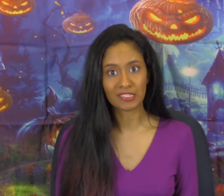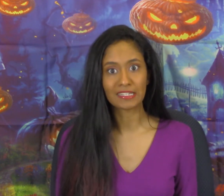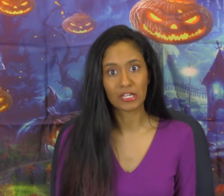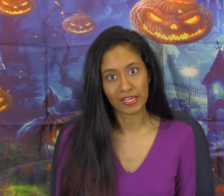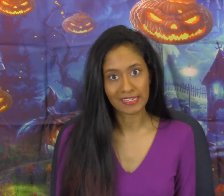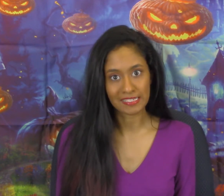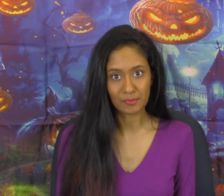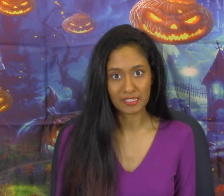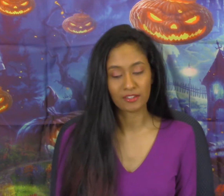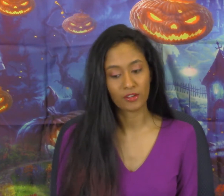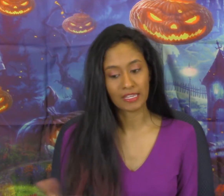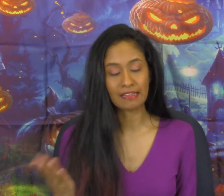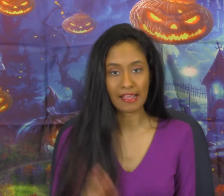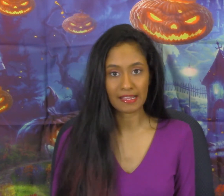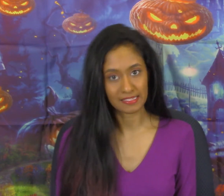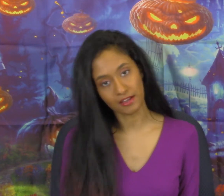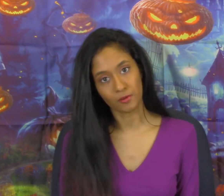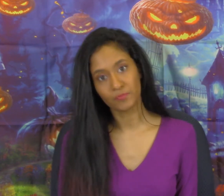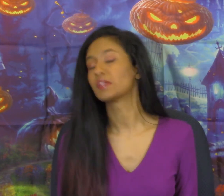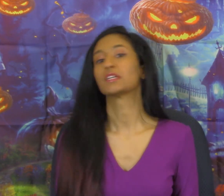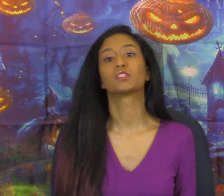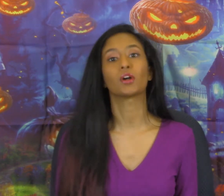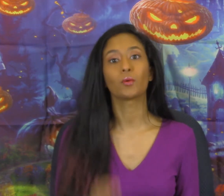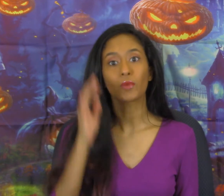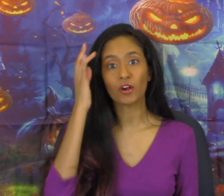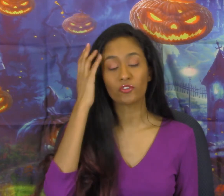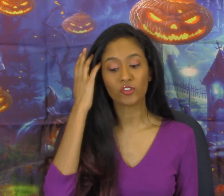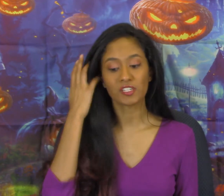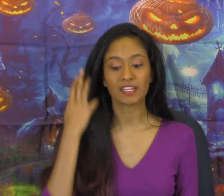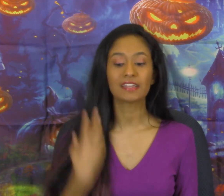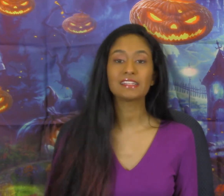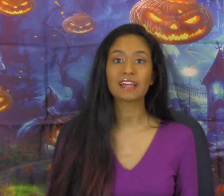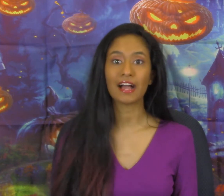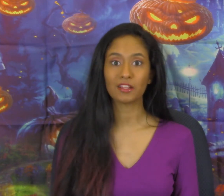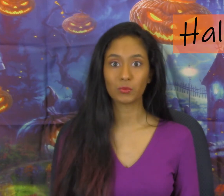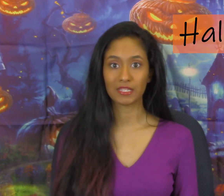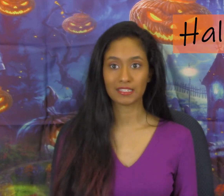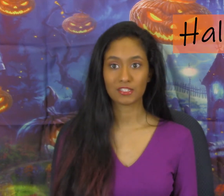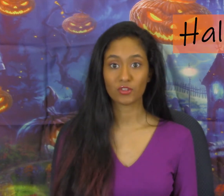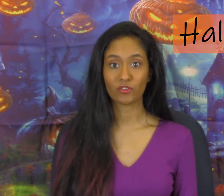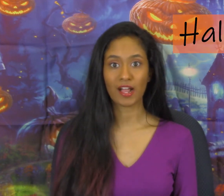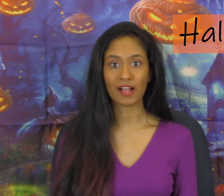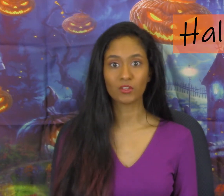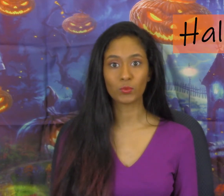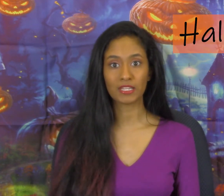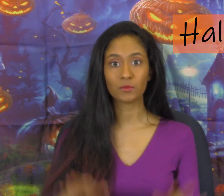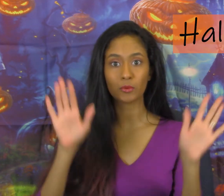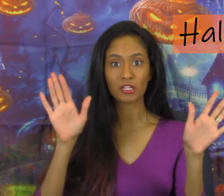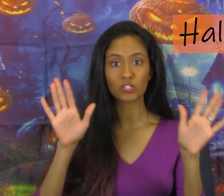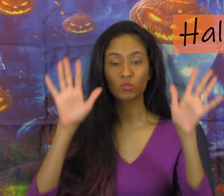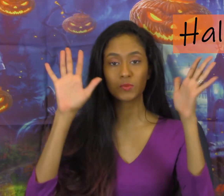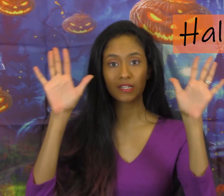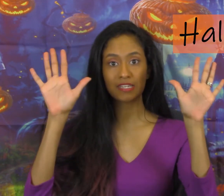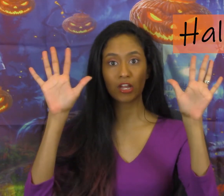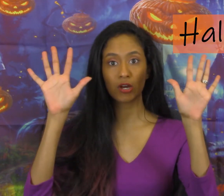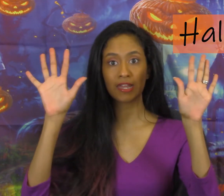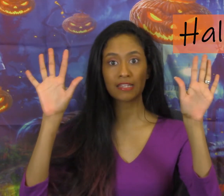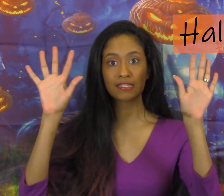accepted in ASL so our first sign is Halloween so for Halloween what we're going to do is we're going to take our hands